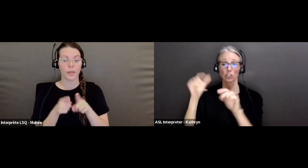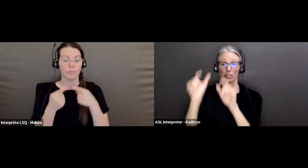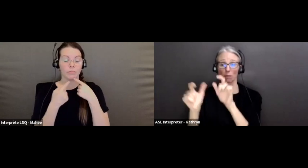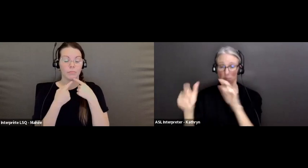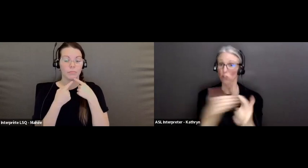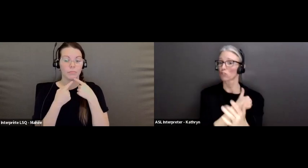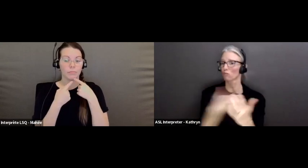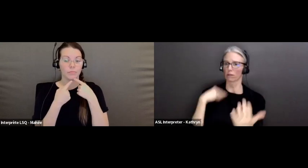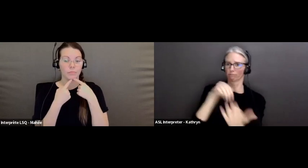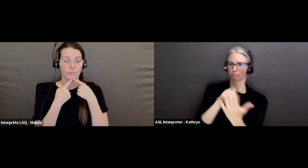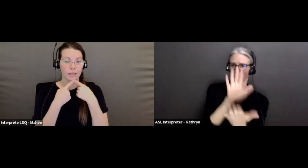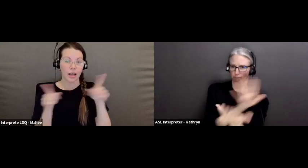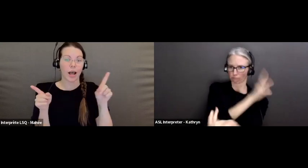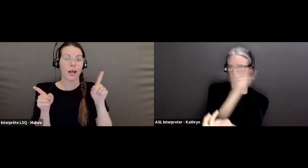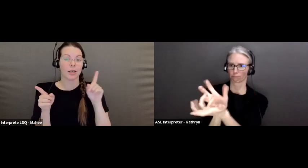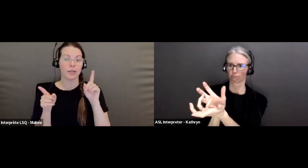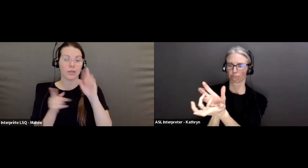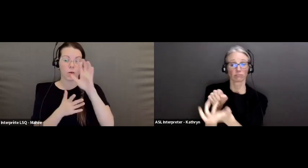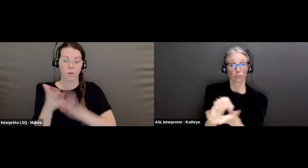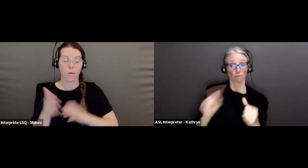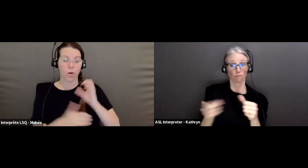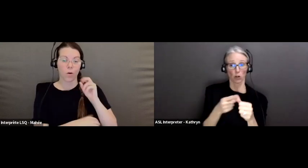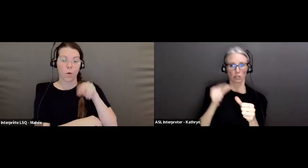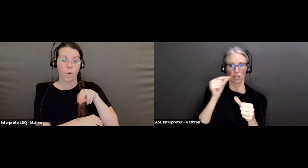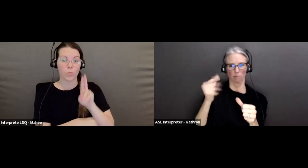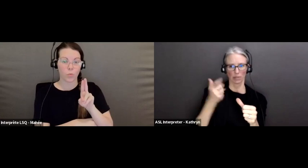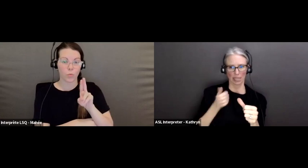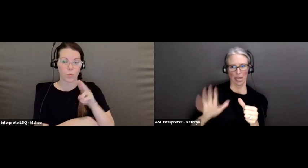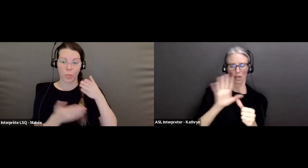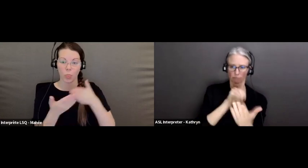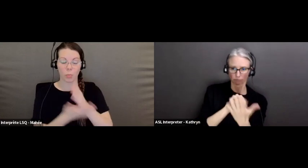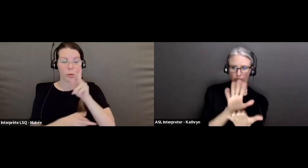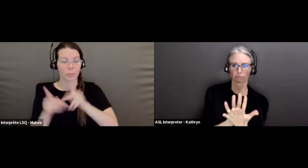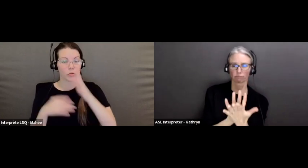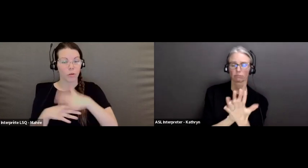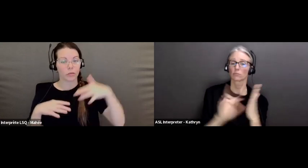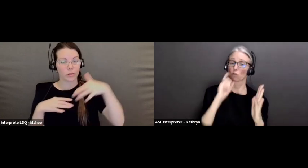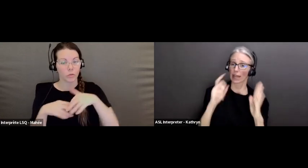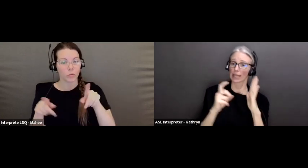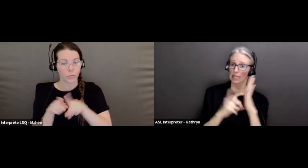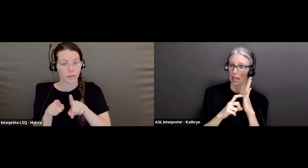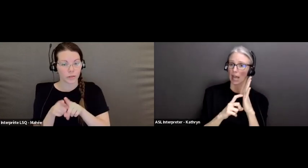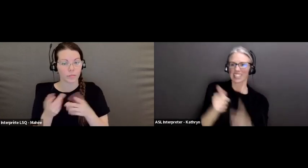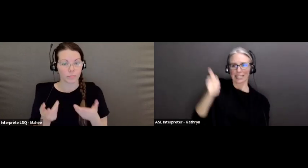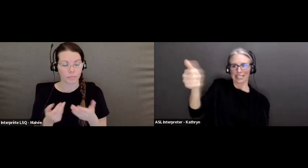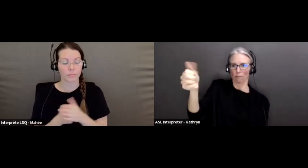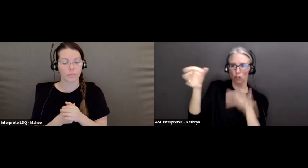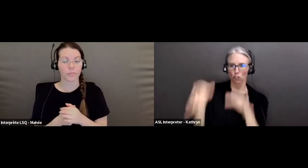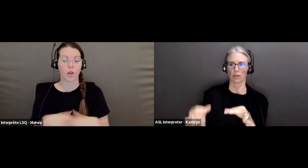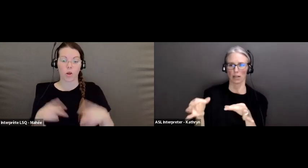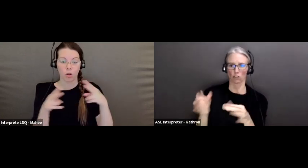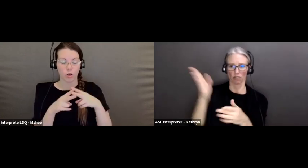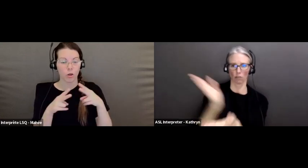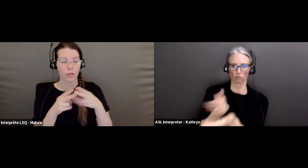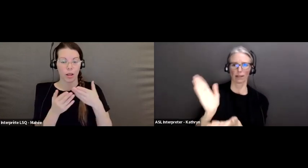in Canada to do so, specifically recognizing rights of self-determination in relation to social programs,